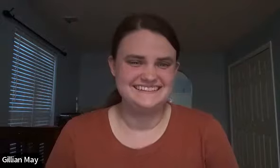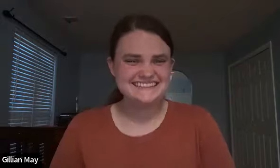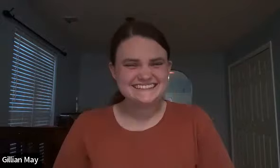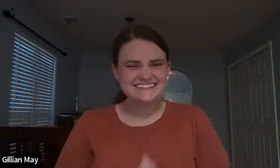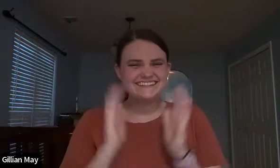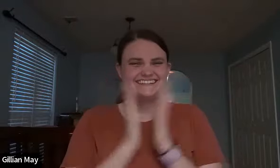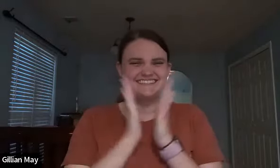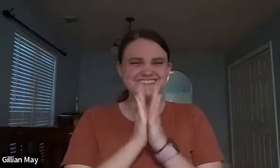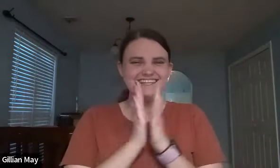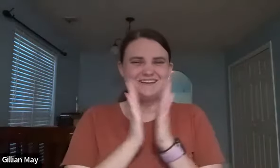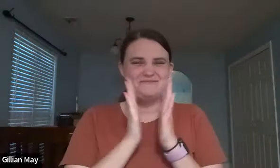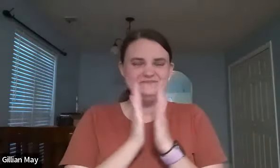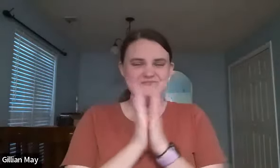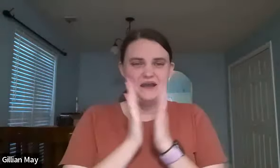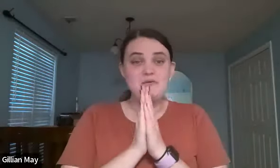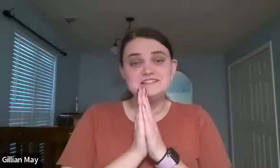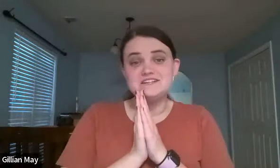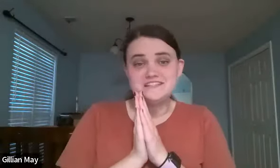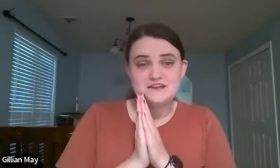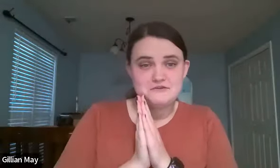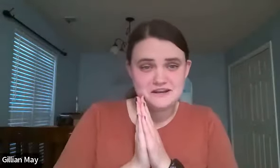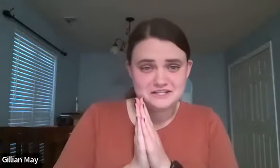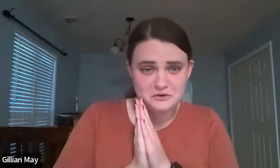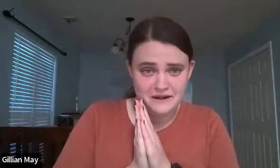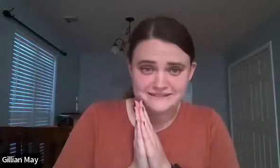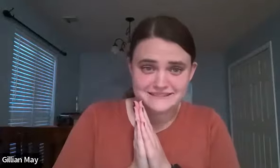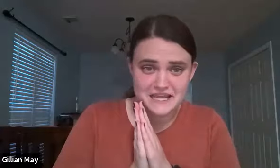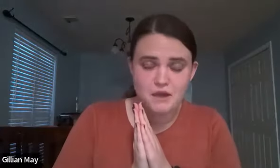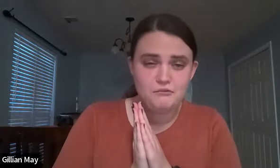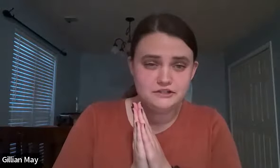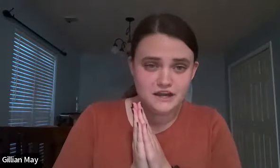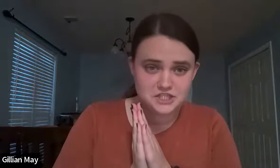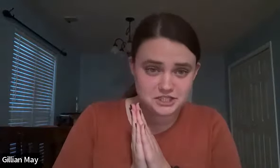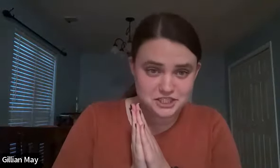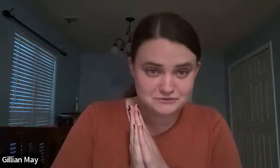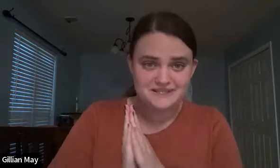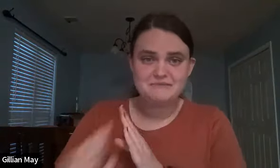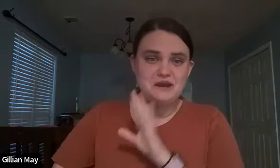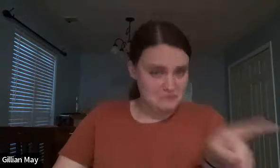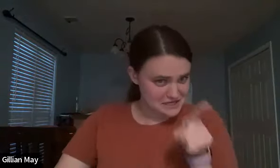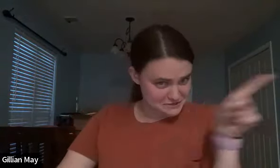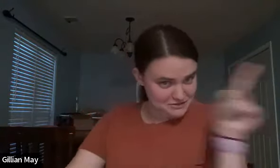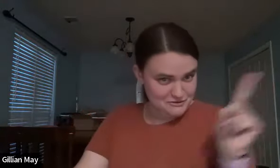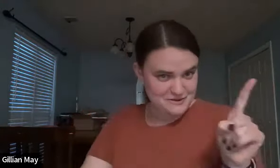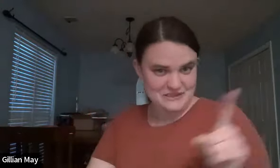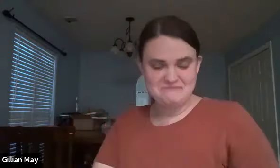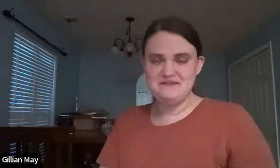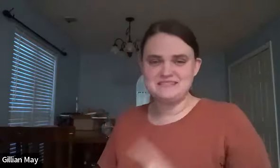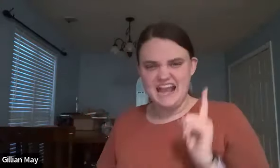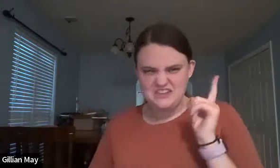Good. Awesome. I was going to tell you if you wanted to shorthand to Sam, I would not judge you, but I'm glad you went through with it. I was like, I think